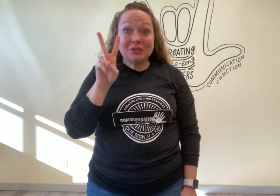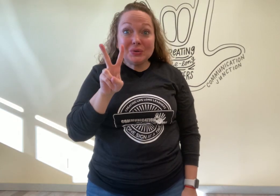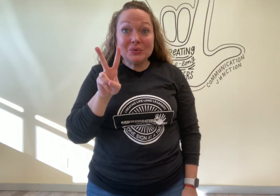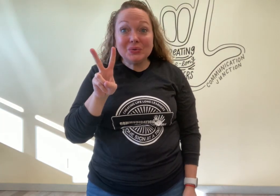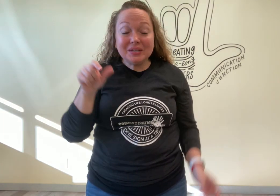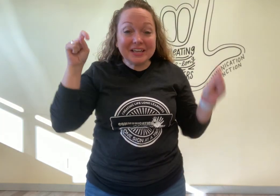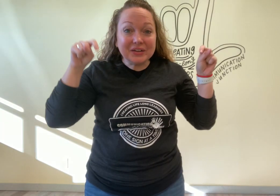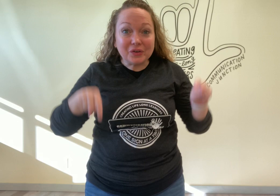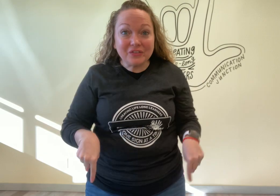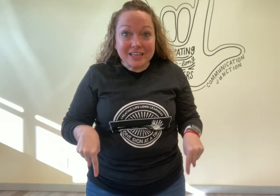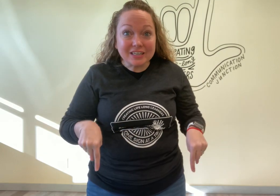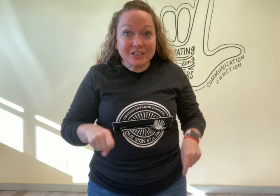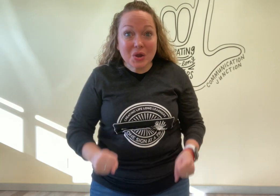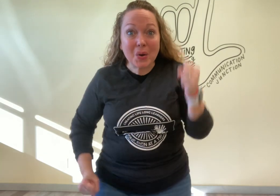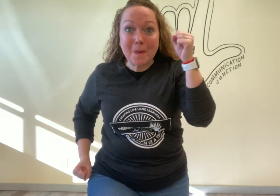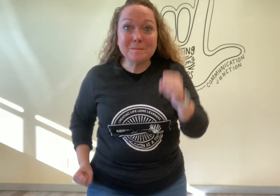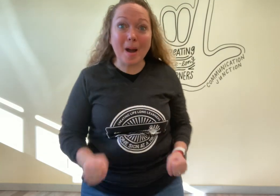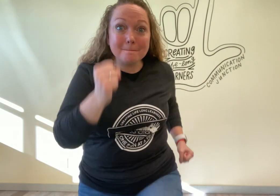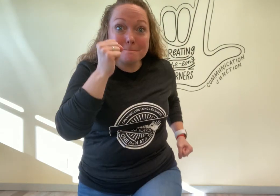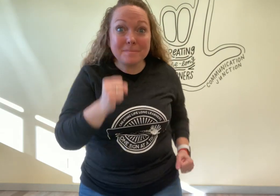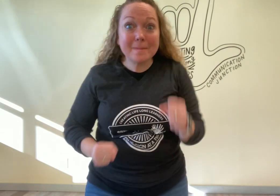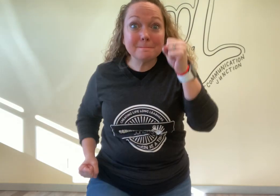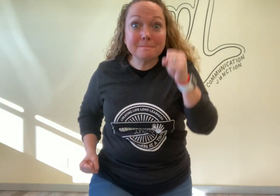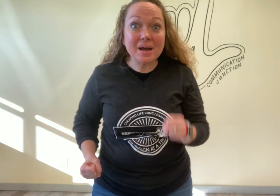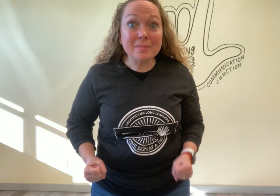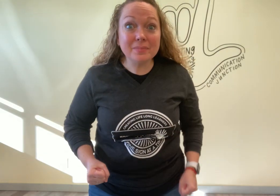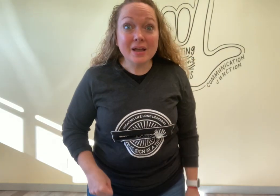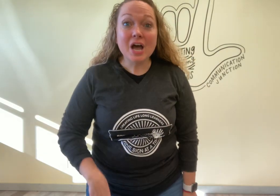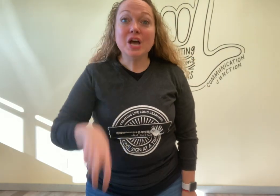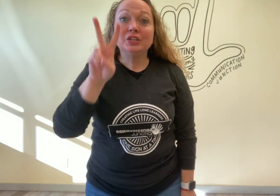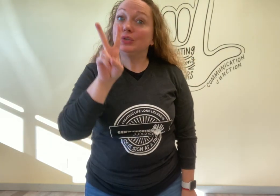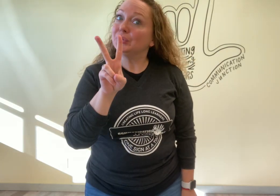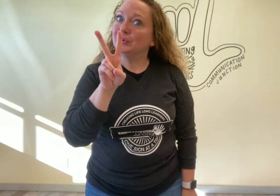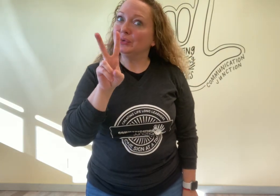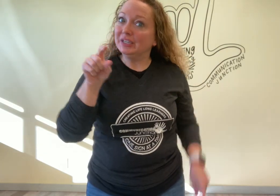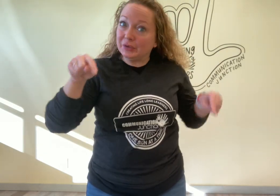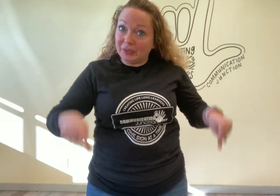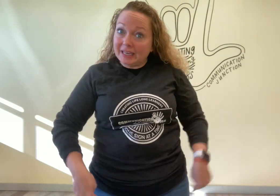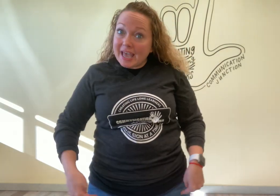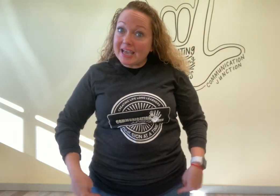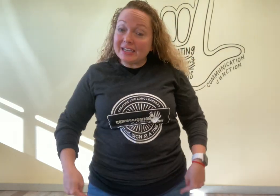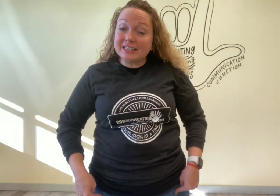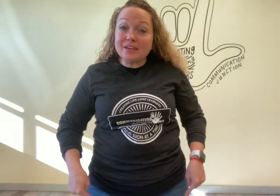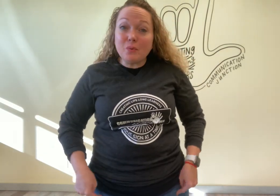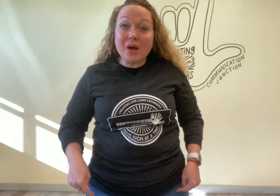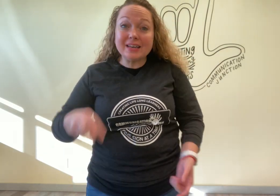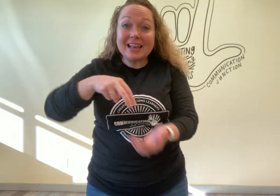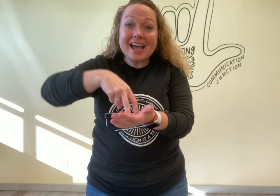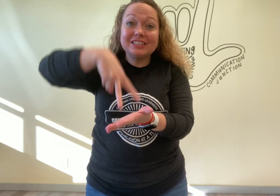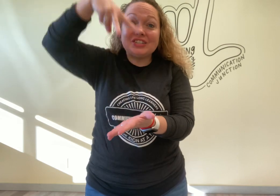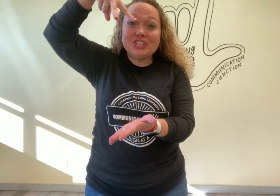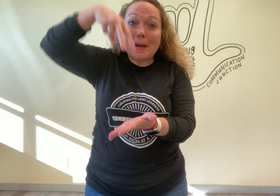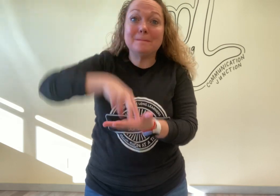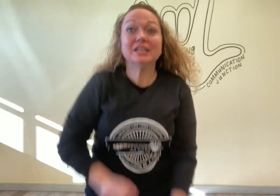2 little feet go bump, bump, bump. 2 little legs give 1 last jump,